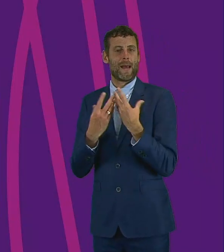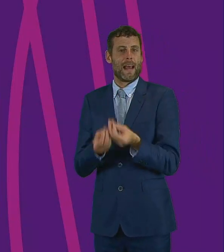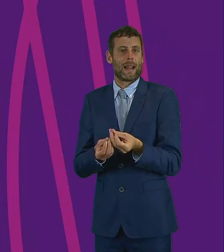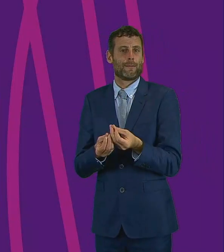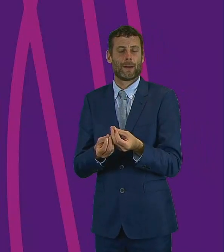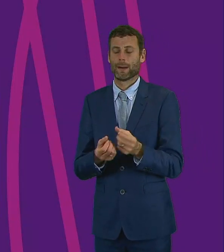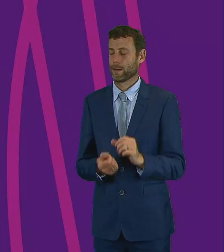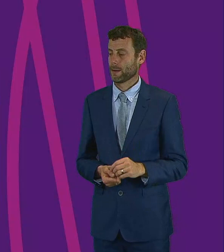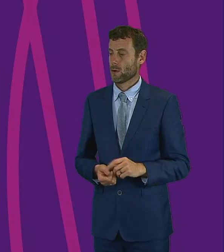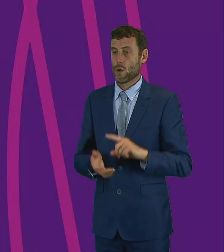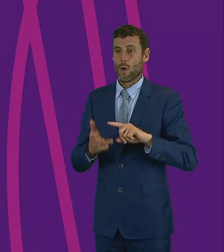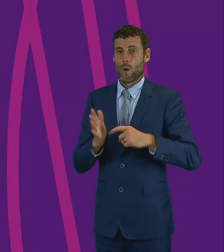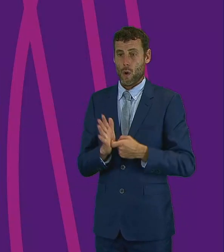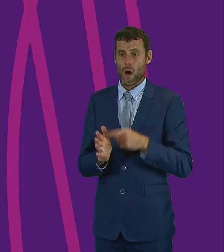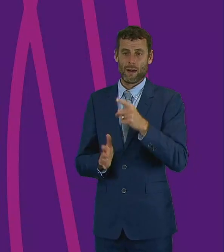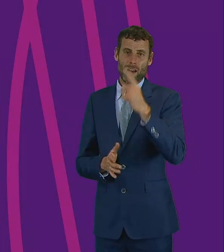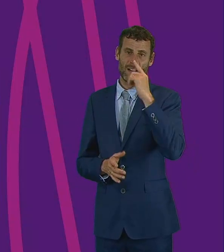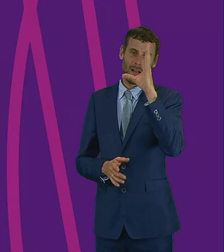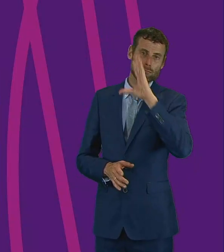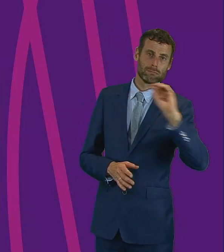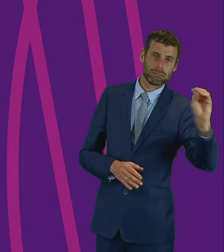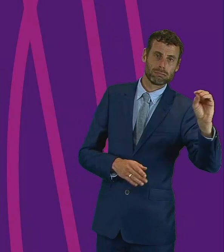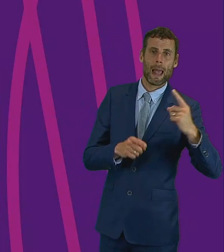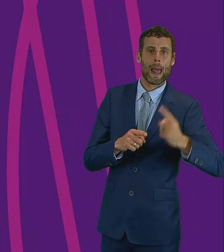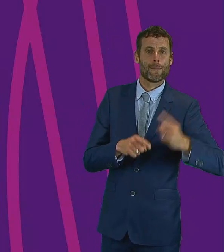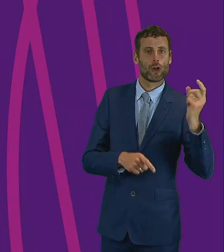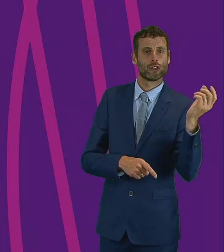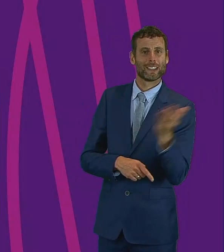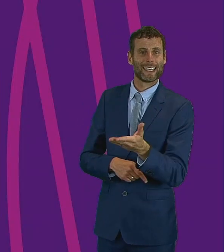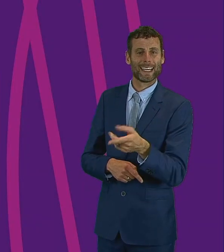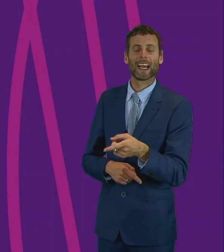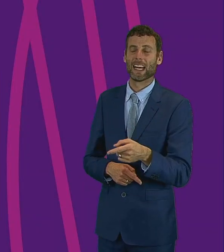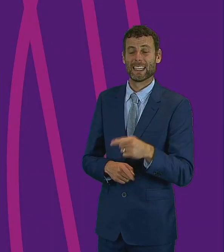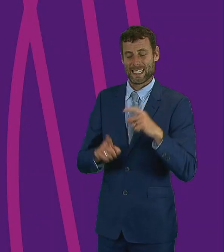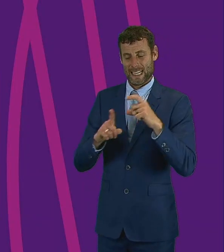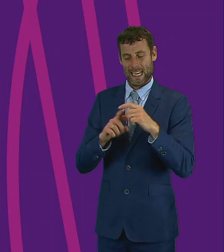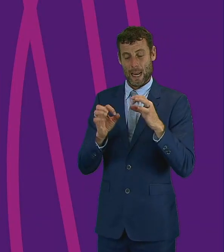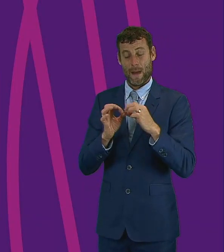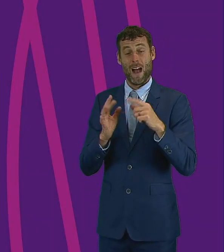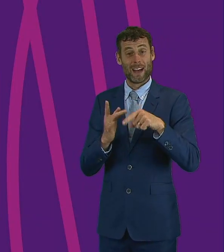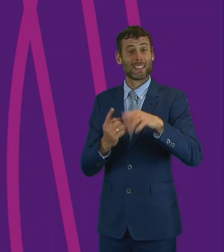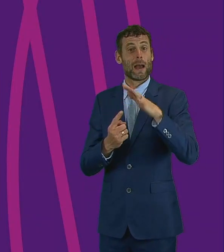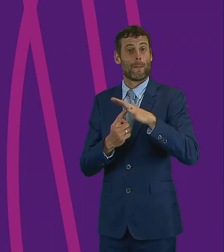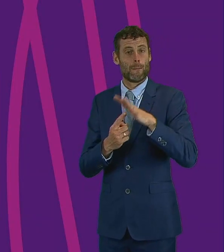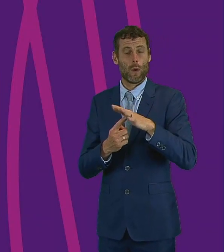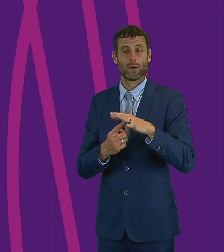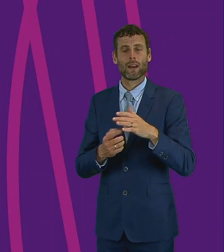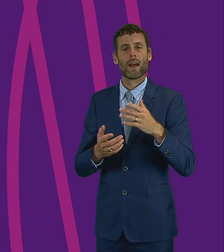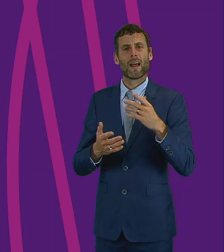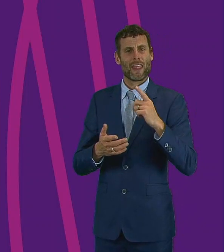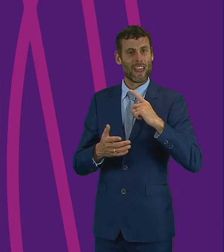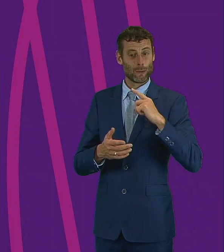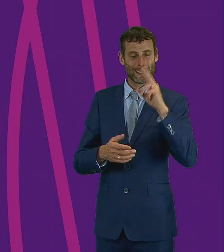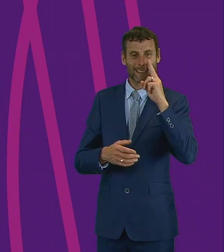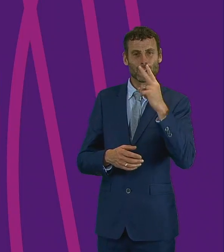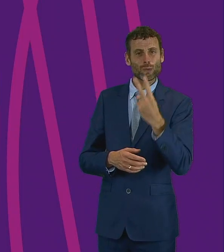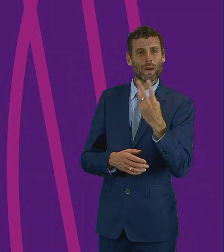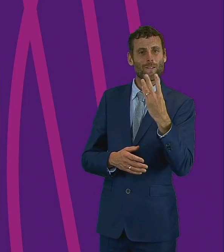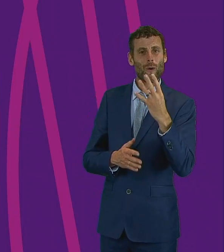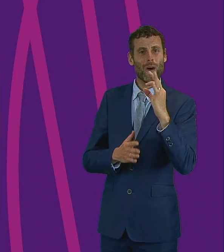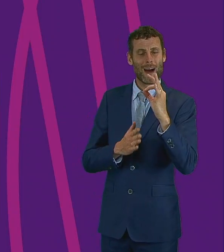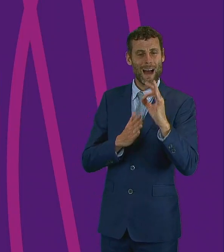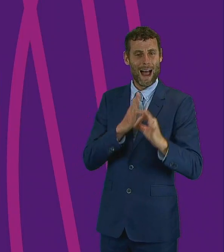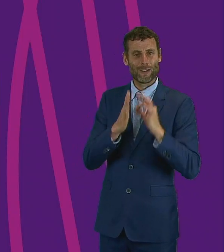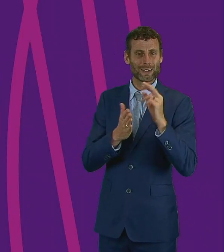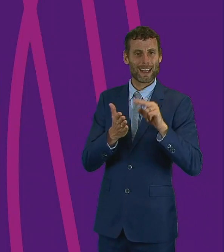why the DBI programme is so important. It is why the scaling up of the NHS 24 service is so important as well.